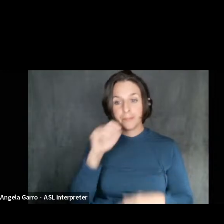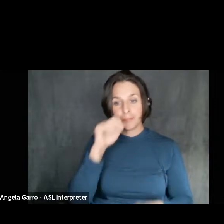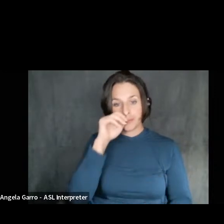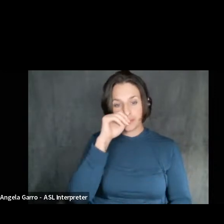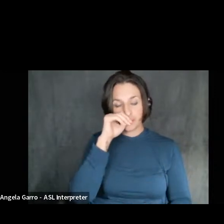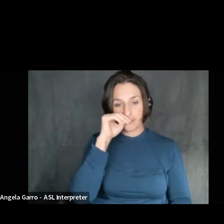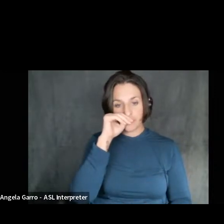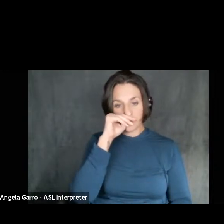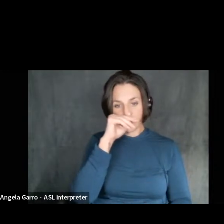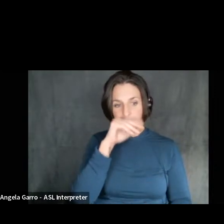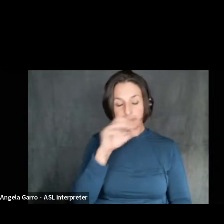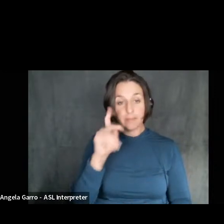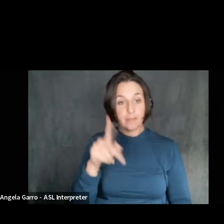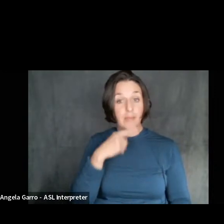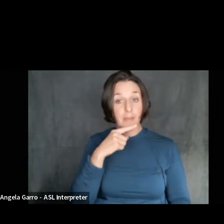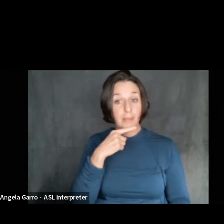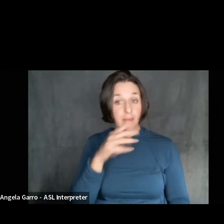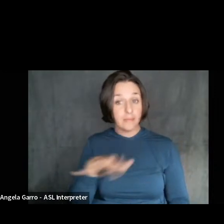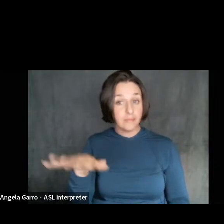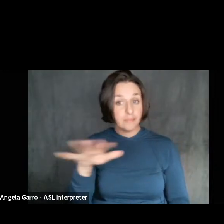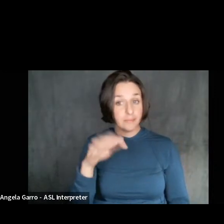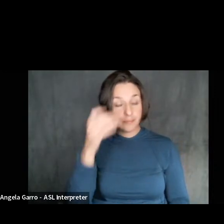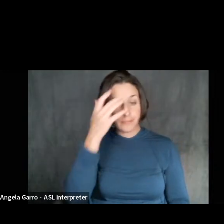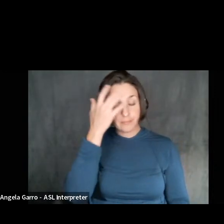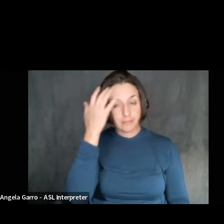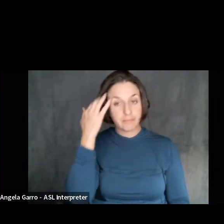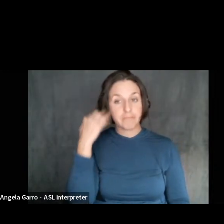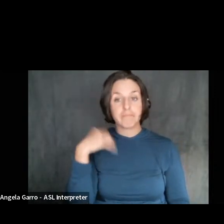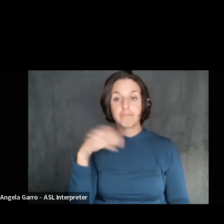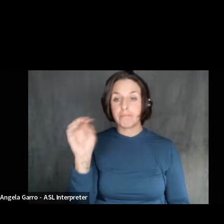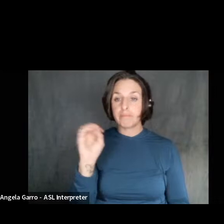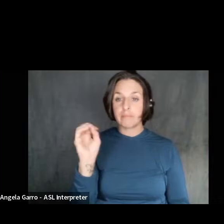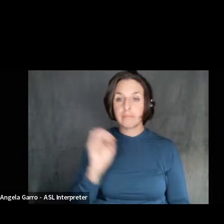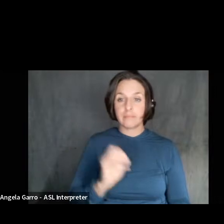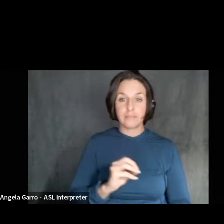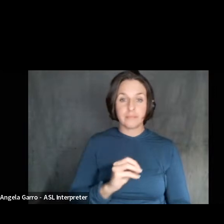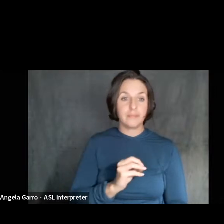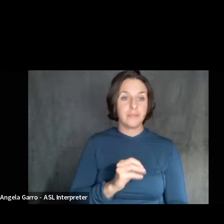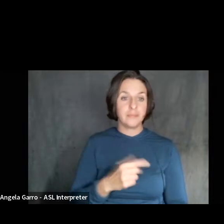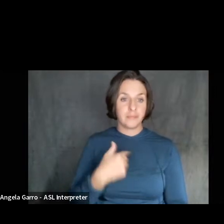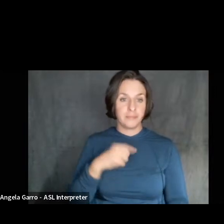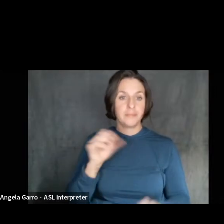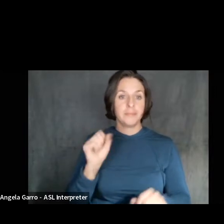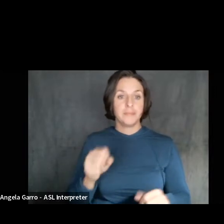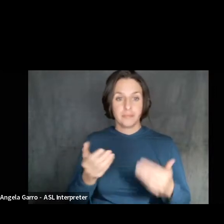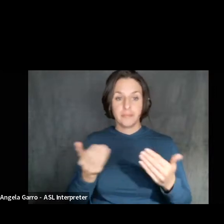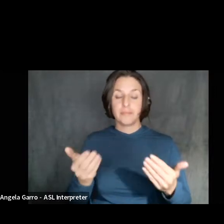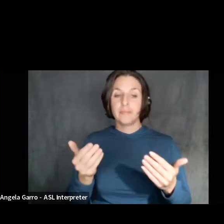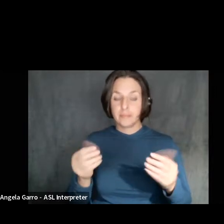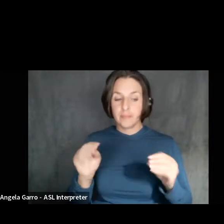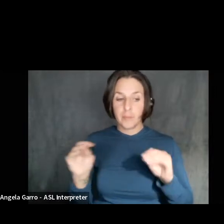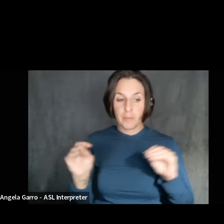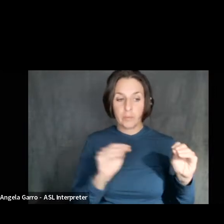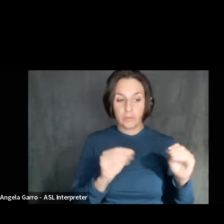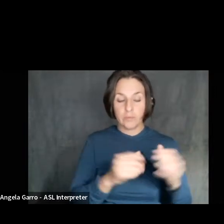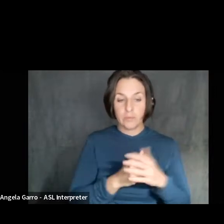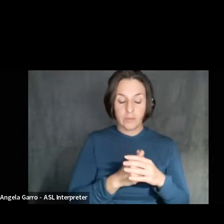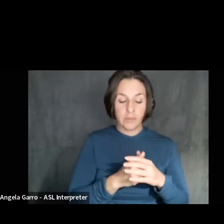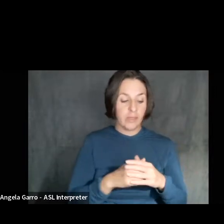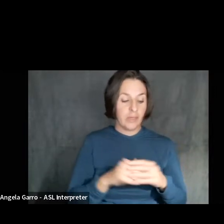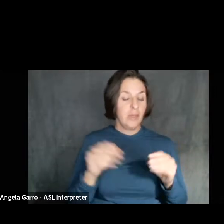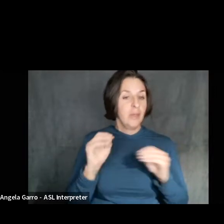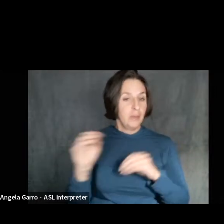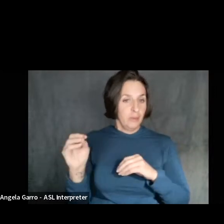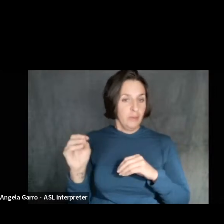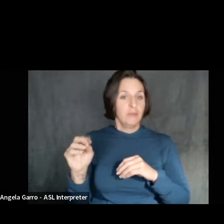Okay, from the public? There are none. Okay, I can entertain a motion now. So move.